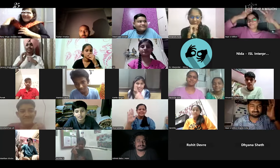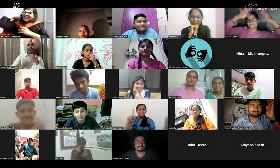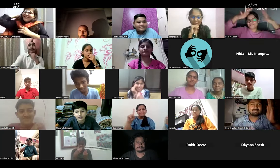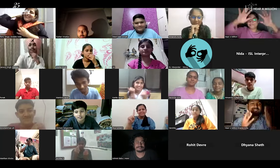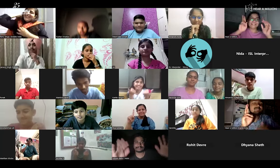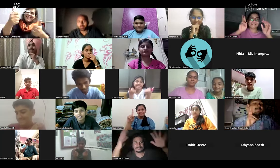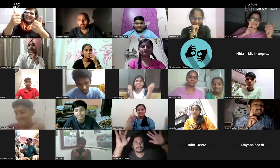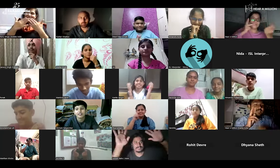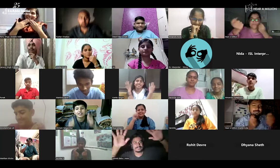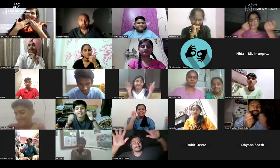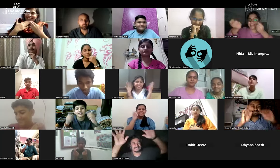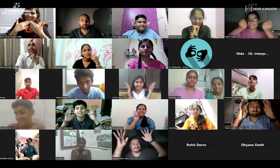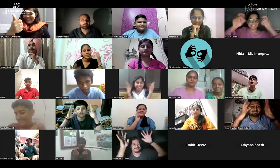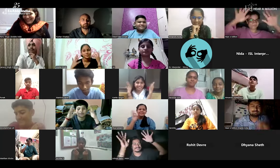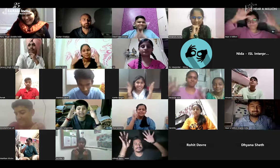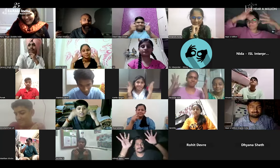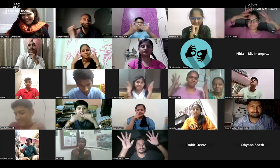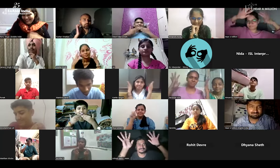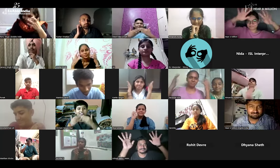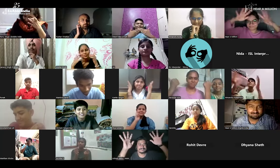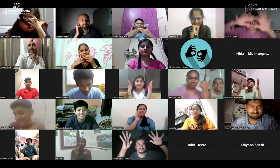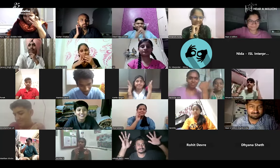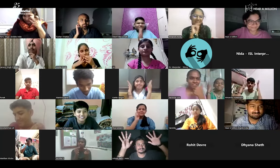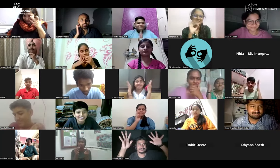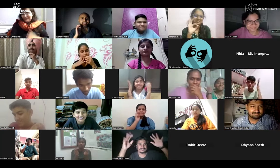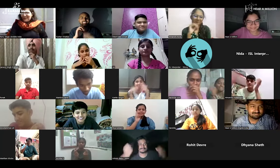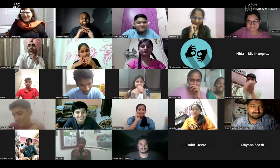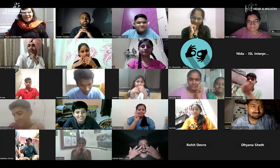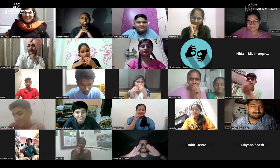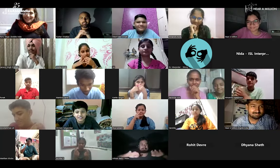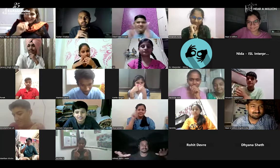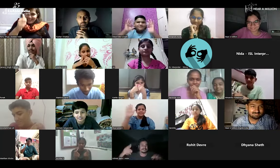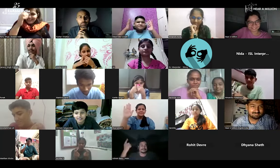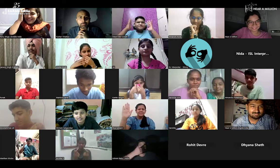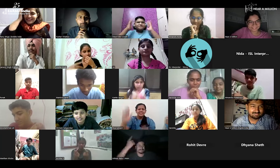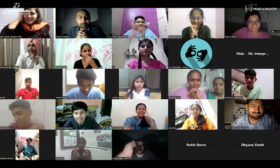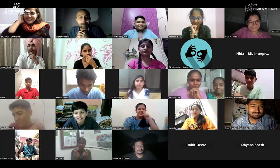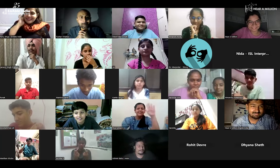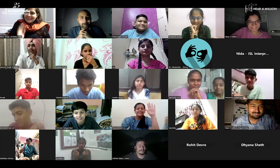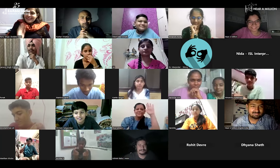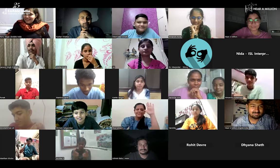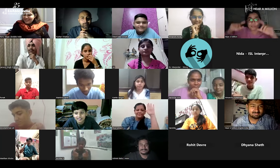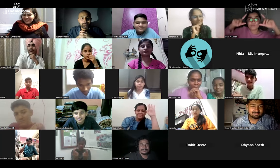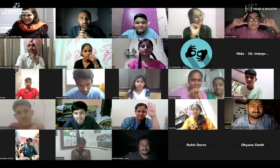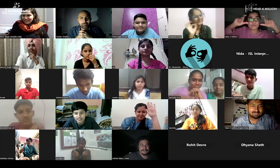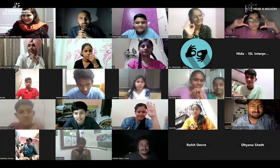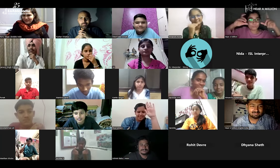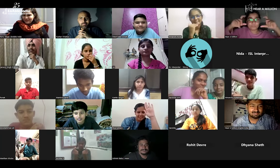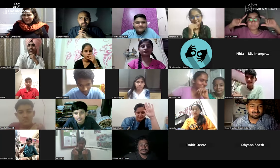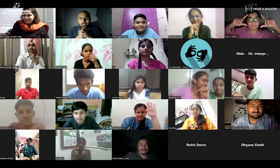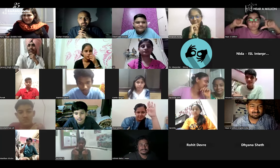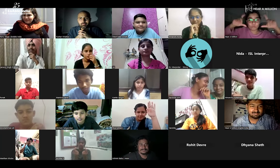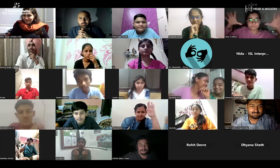stress. Yeah. So it's not like you approaching, but instead, someone coming to you and sharing certain things,